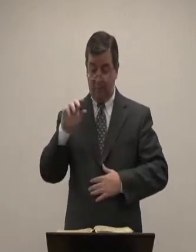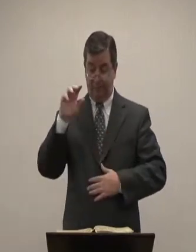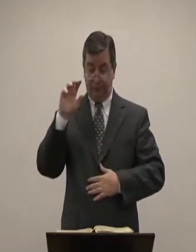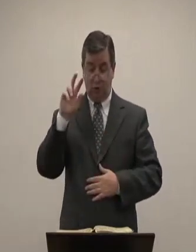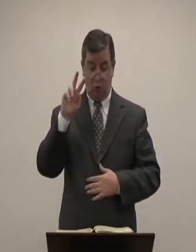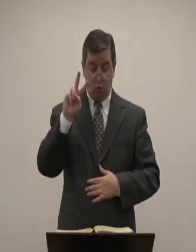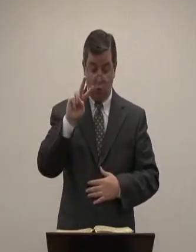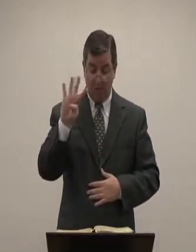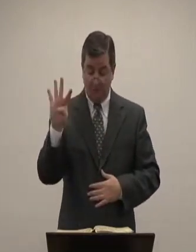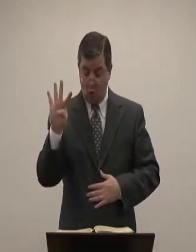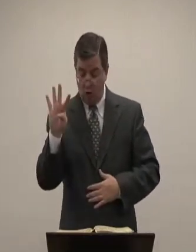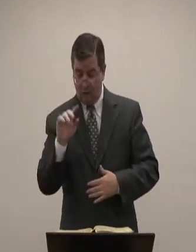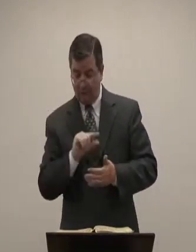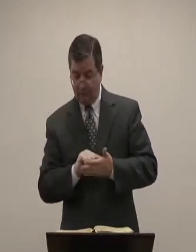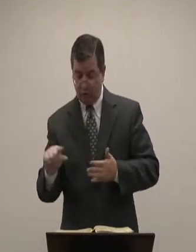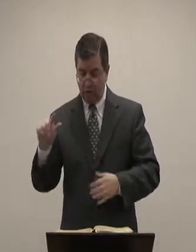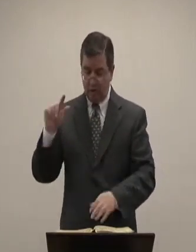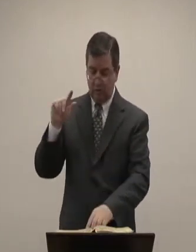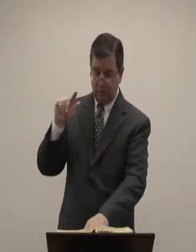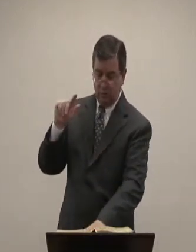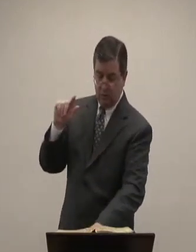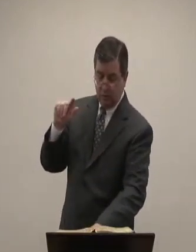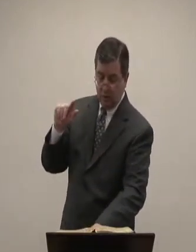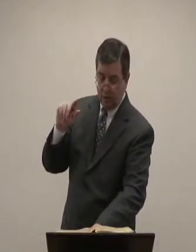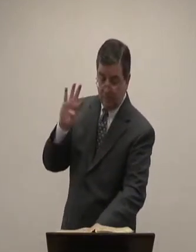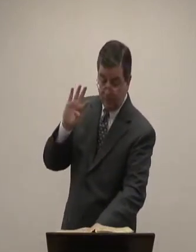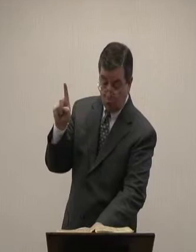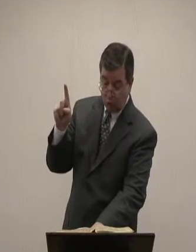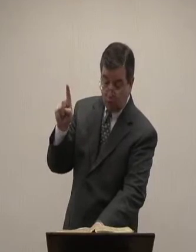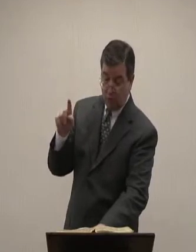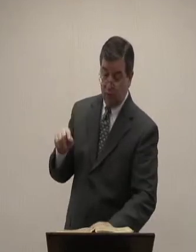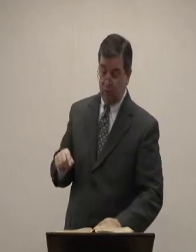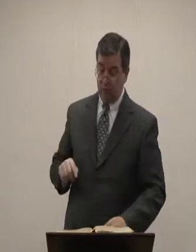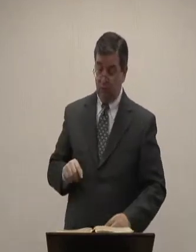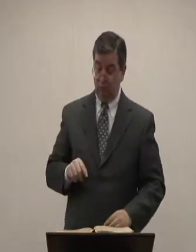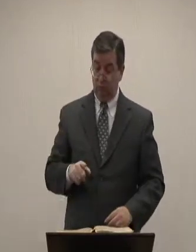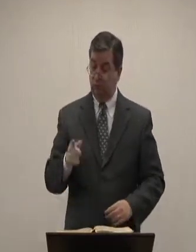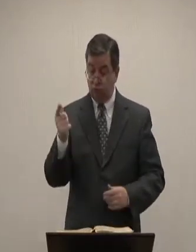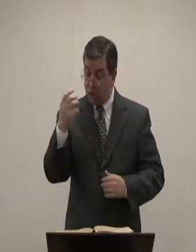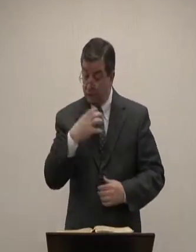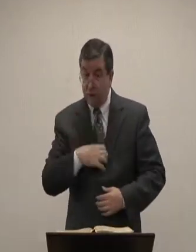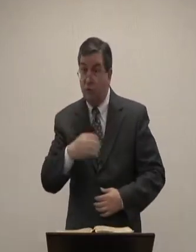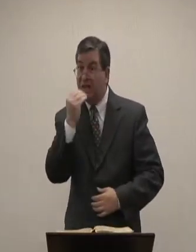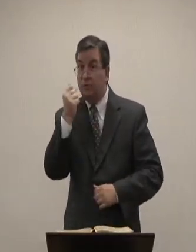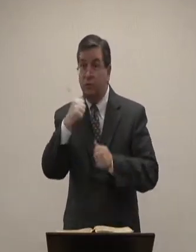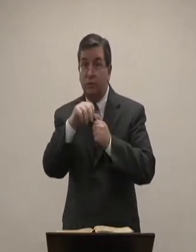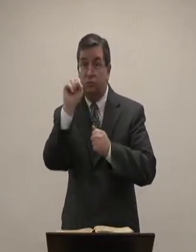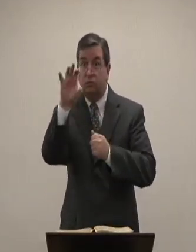Now we're looking at Luke chapter 24, verse 41.